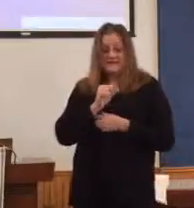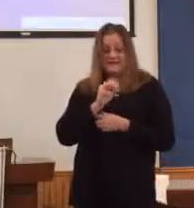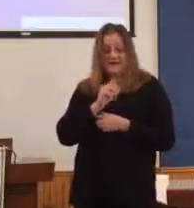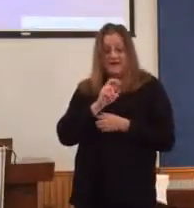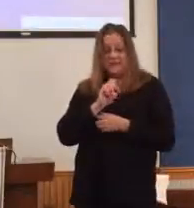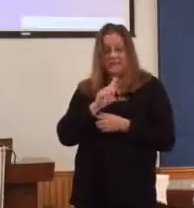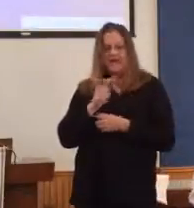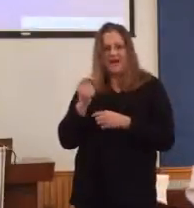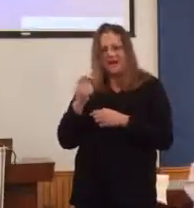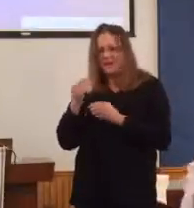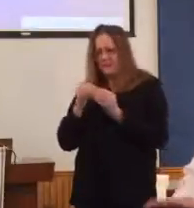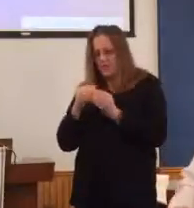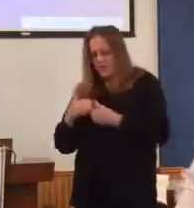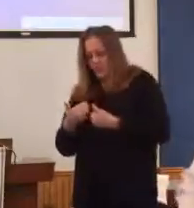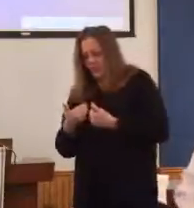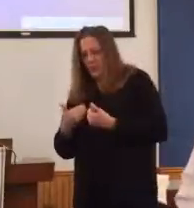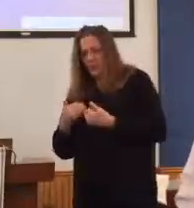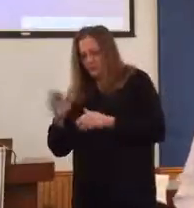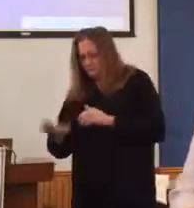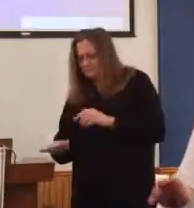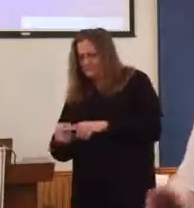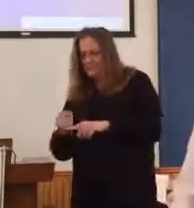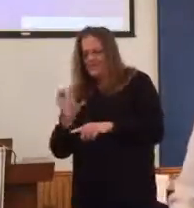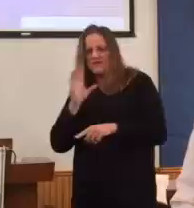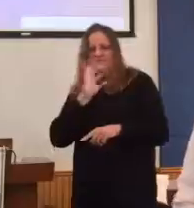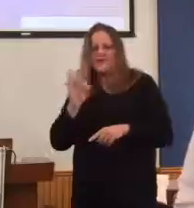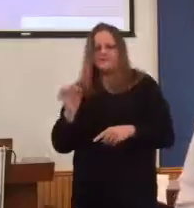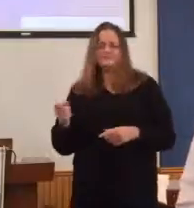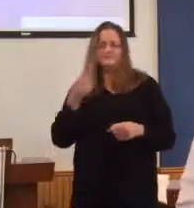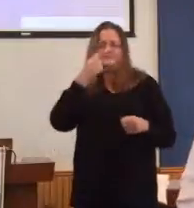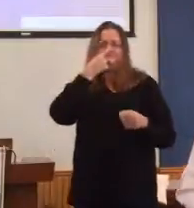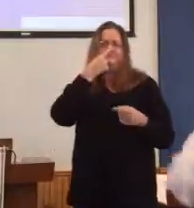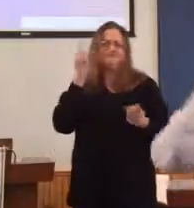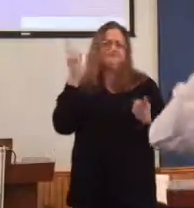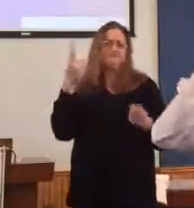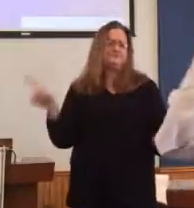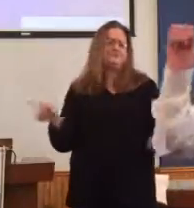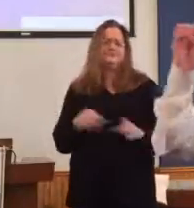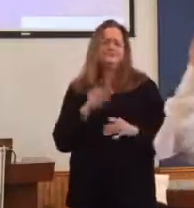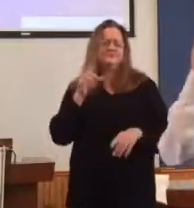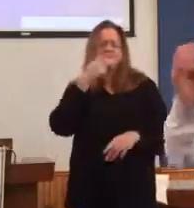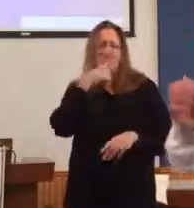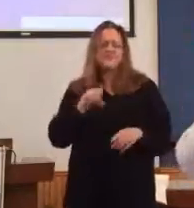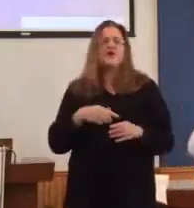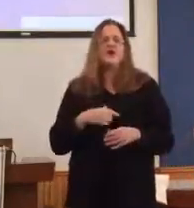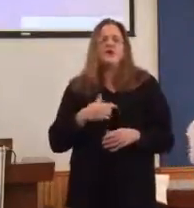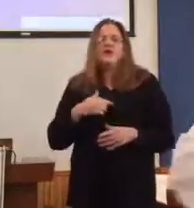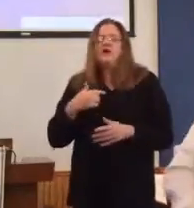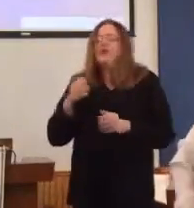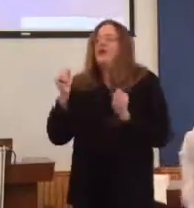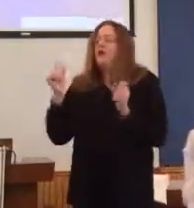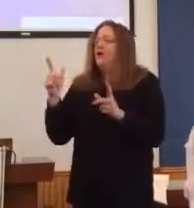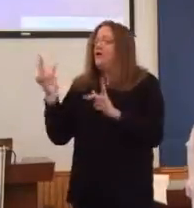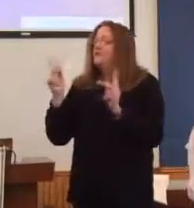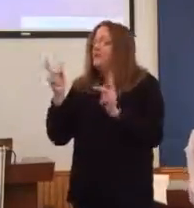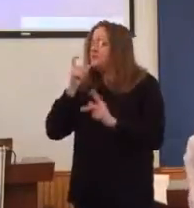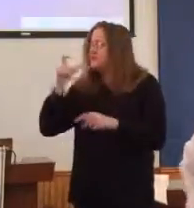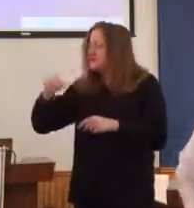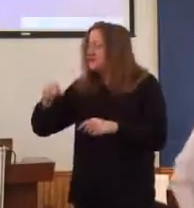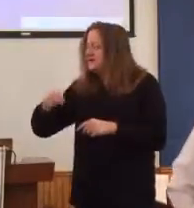was apparently a bit younger than that, not at 9 or so. No, we don't get it. We listen to the call of our